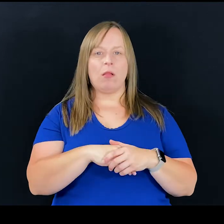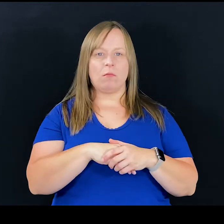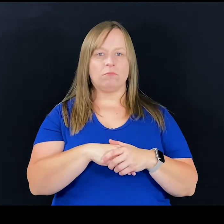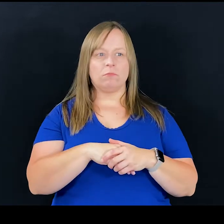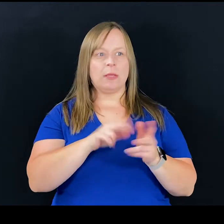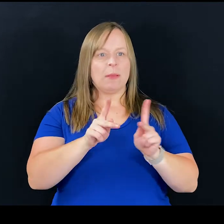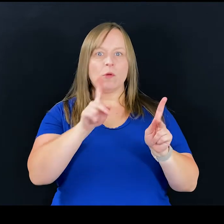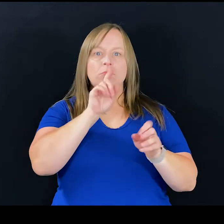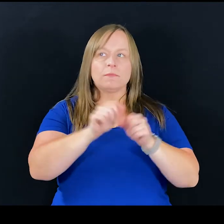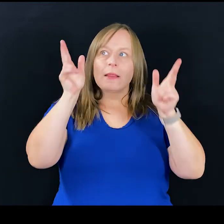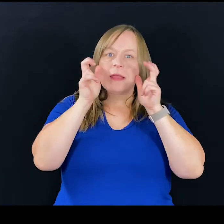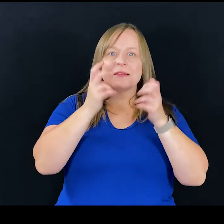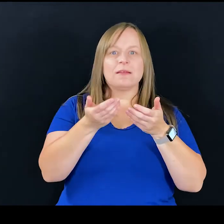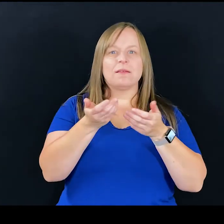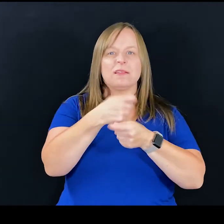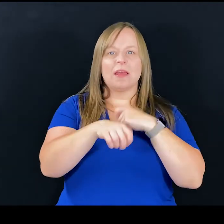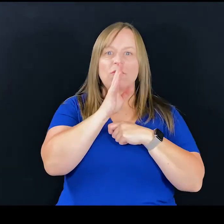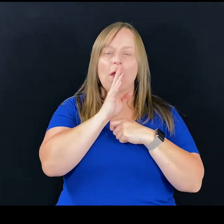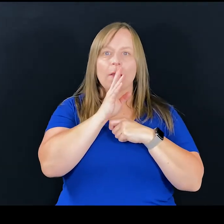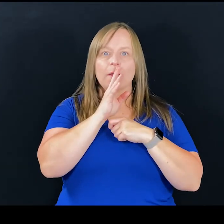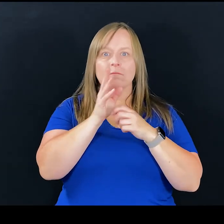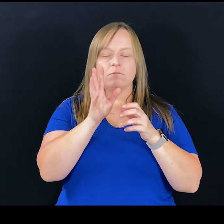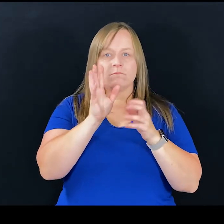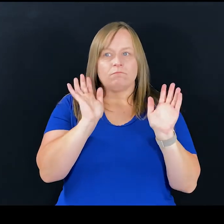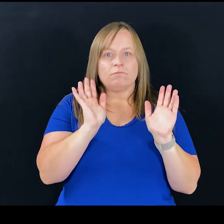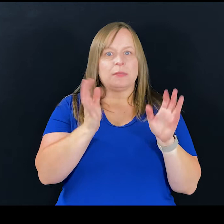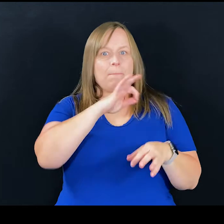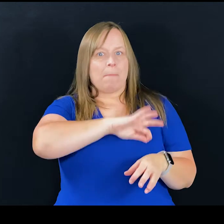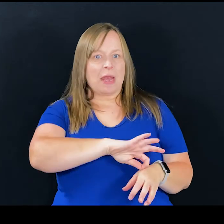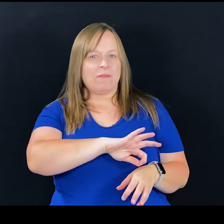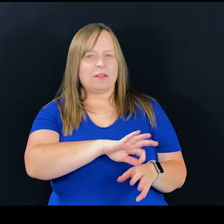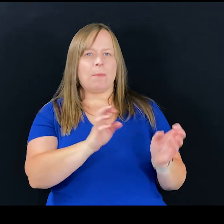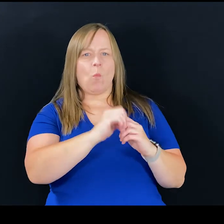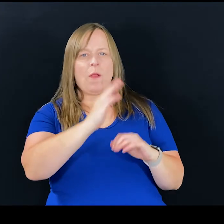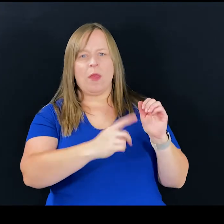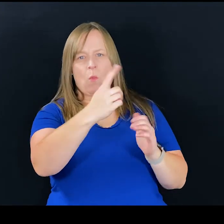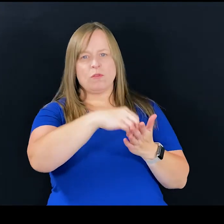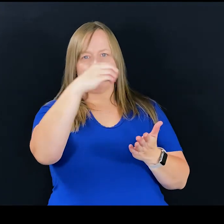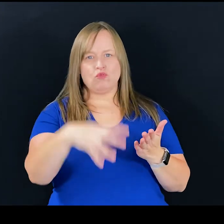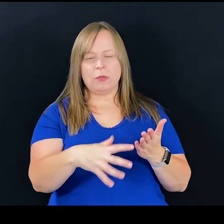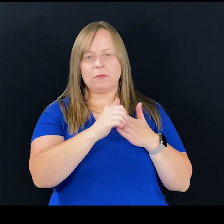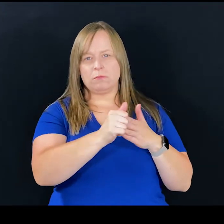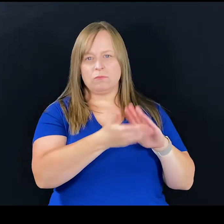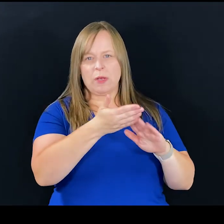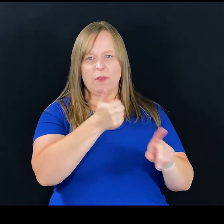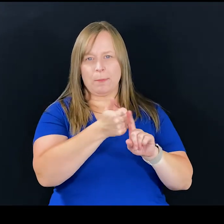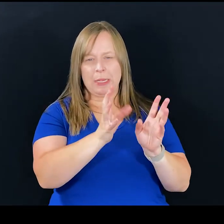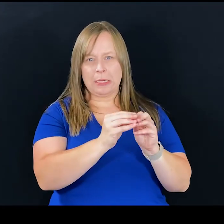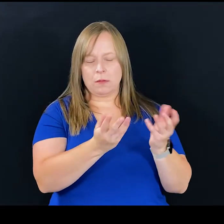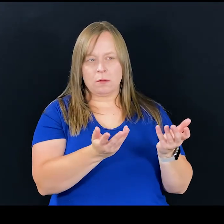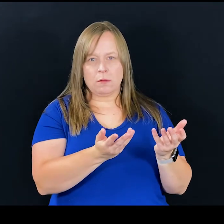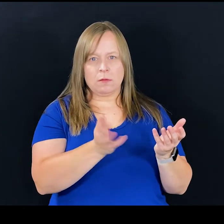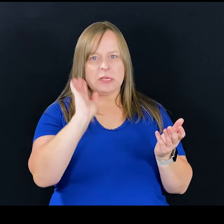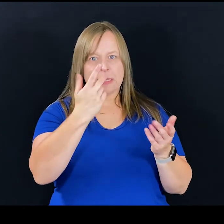believable. People are listening instead of talking. The benefits to the student, there's more than one benefit to a student running